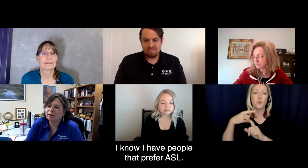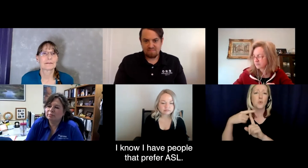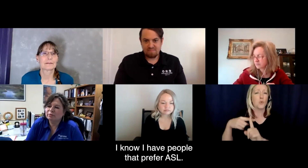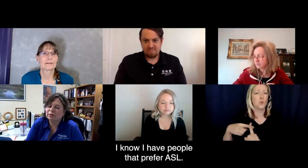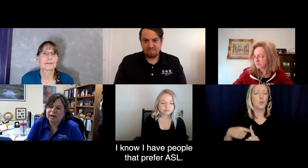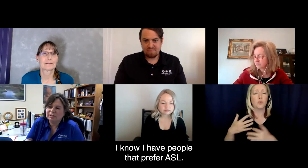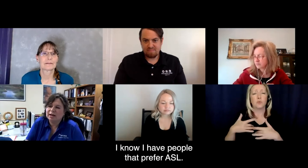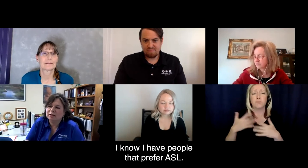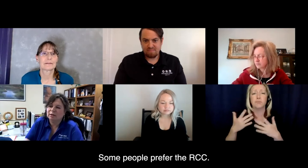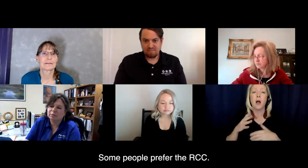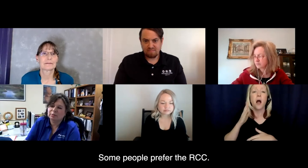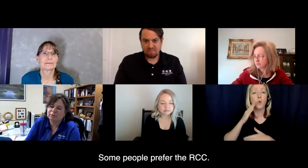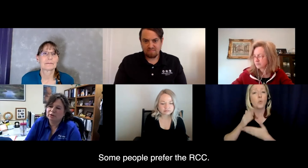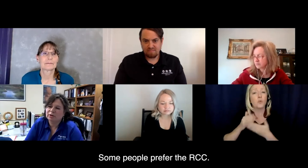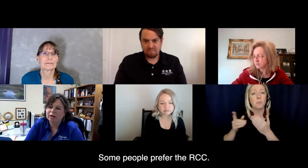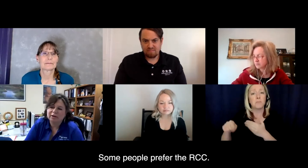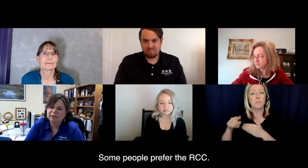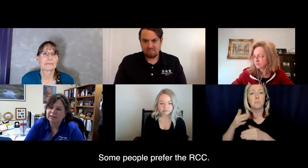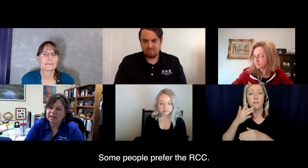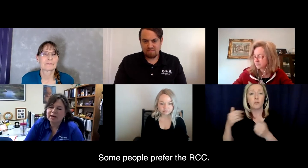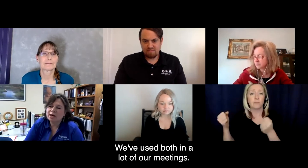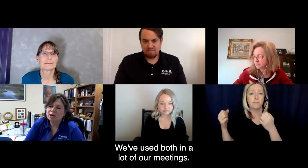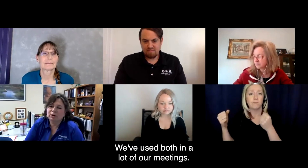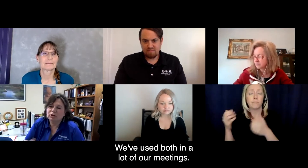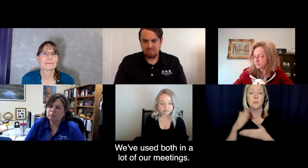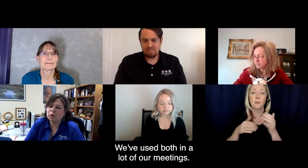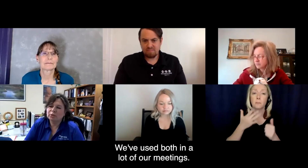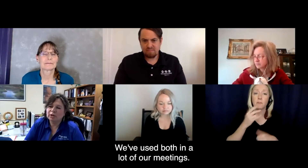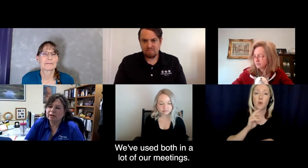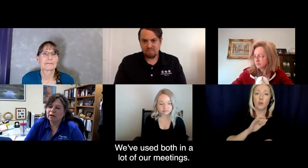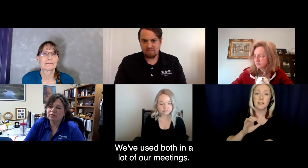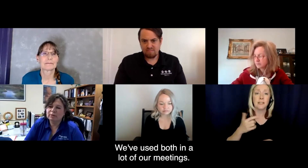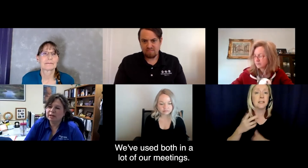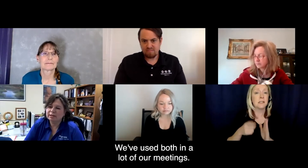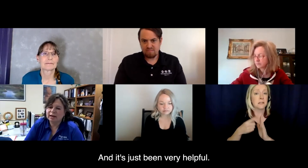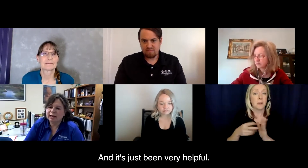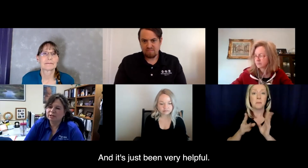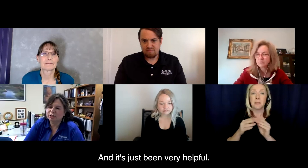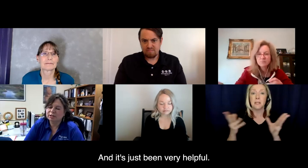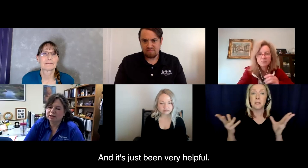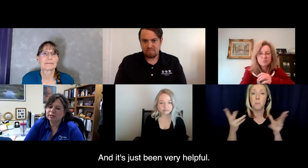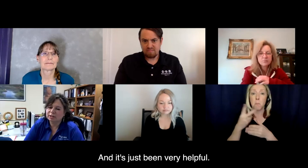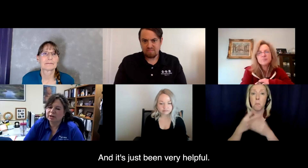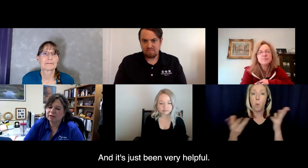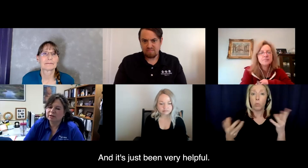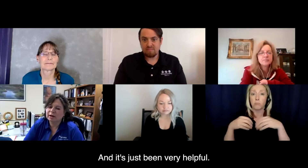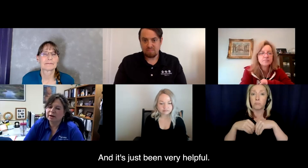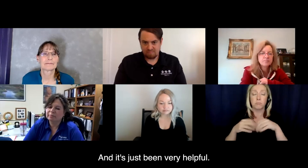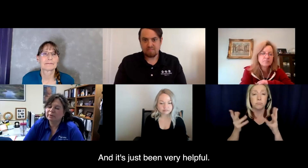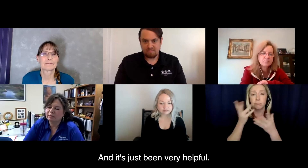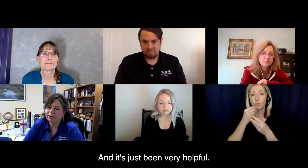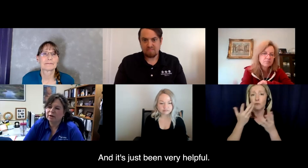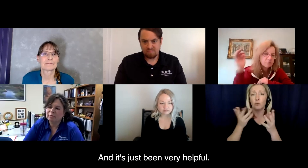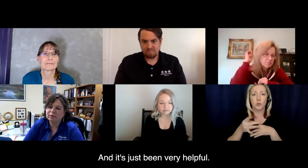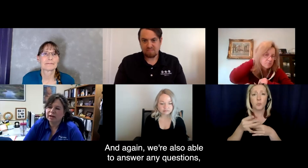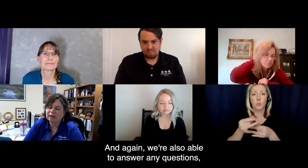that prefer ASL. Some people prefer the RCC. We've used both in a lot of our meetings, and it's just been